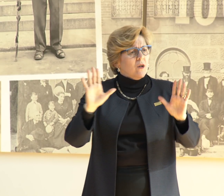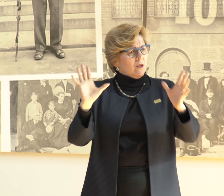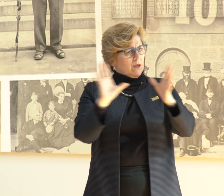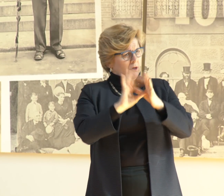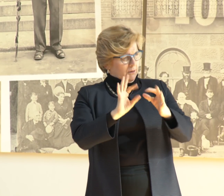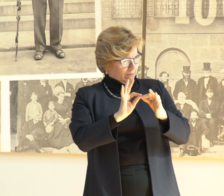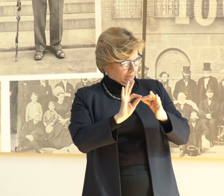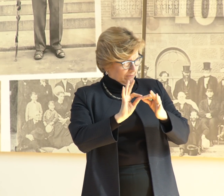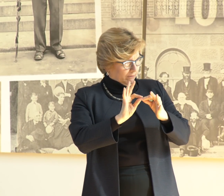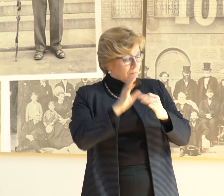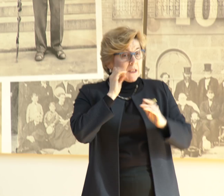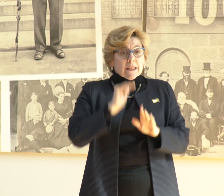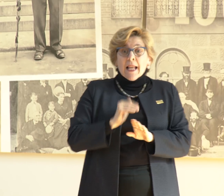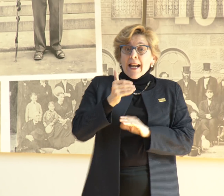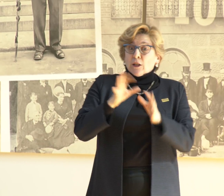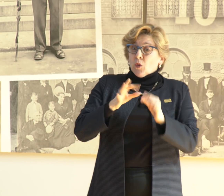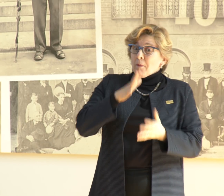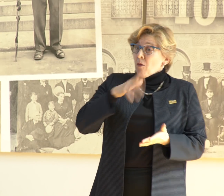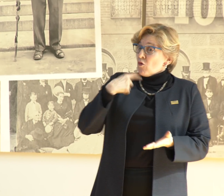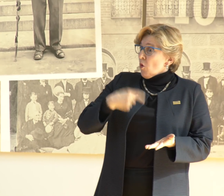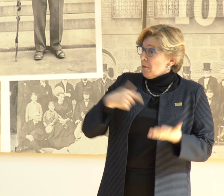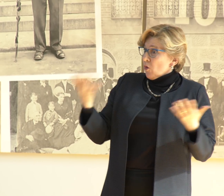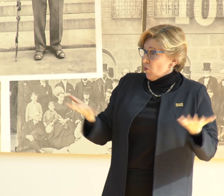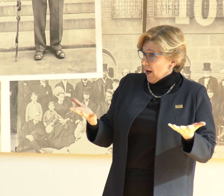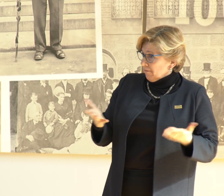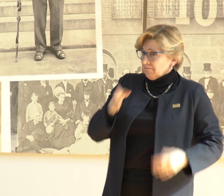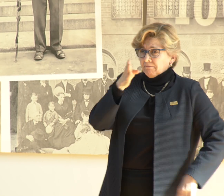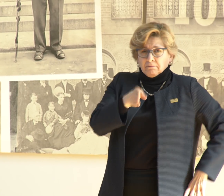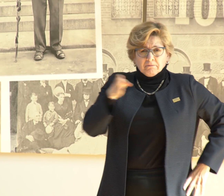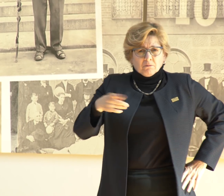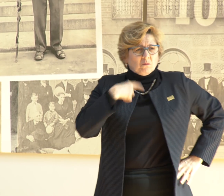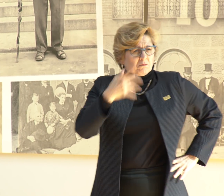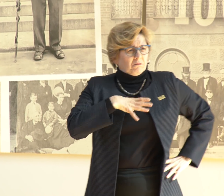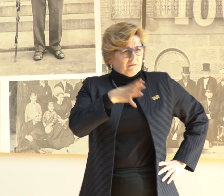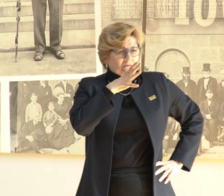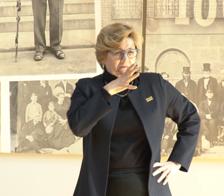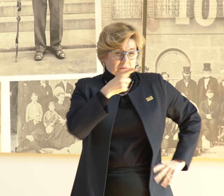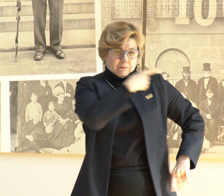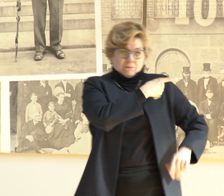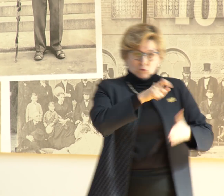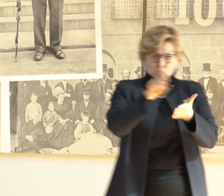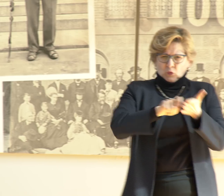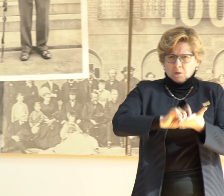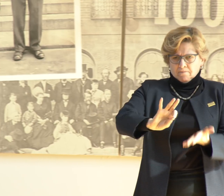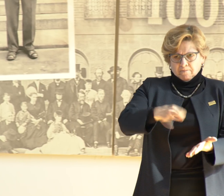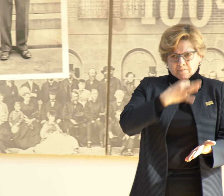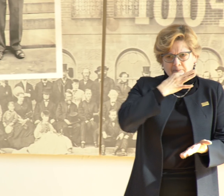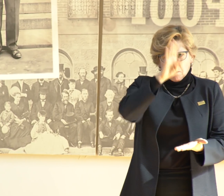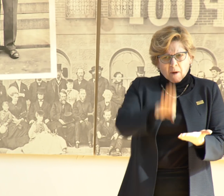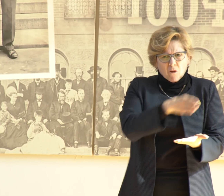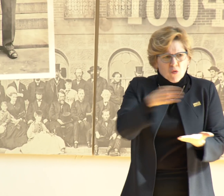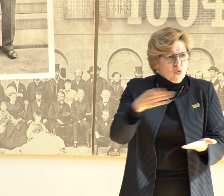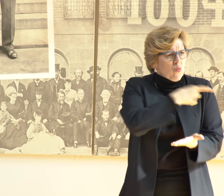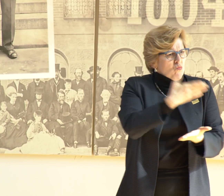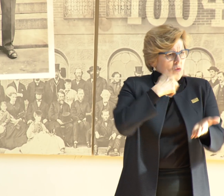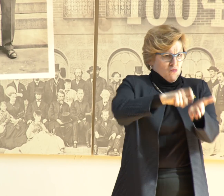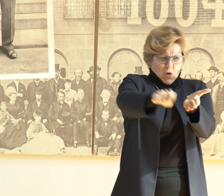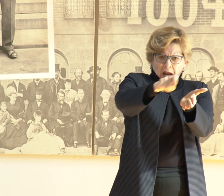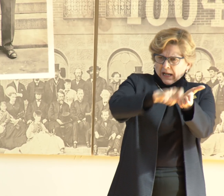But the two of them have some wonderful stories. The other story that my mother shared with me is that Bernard